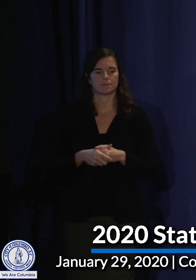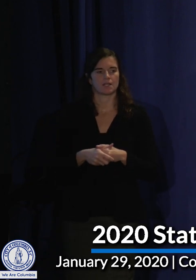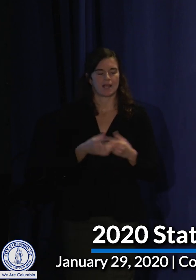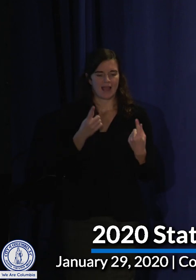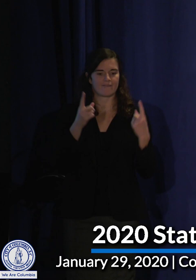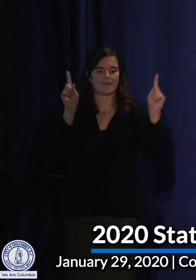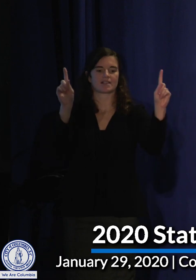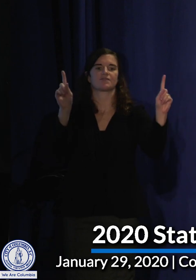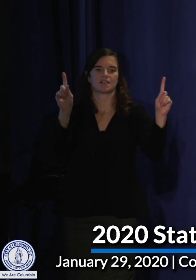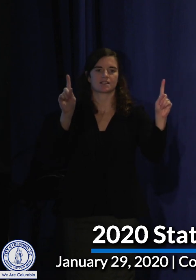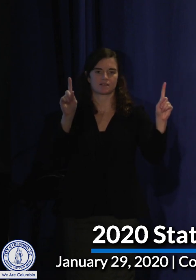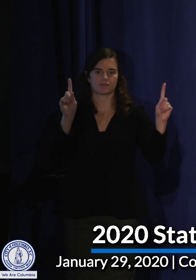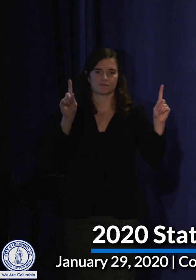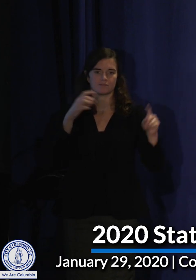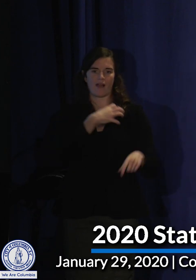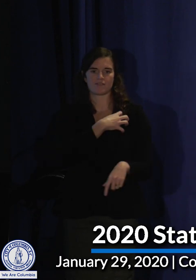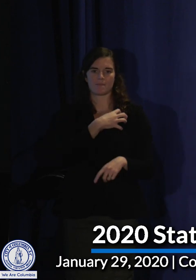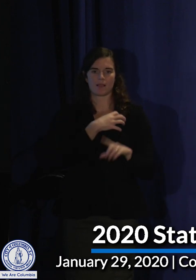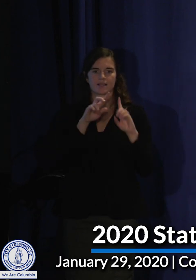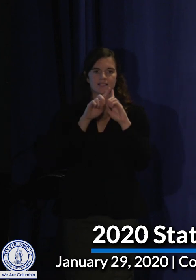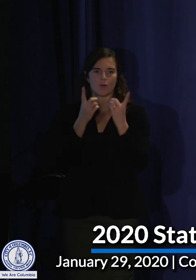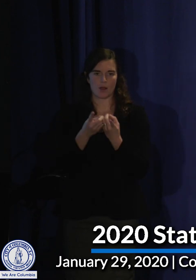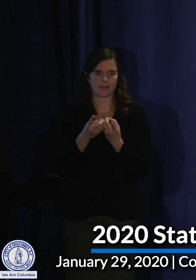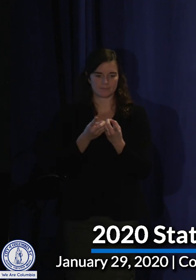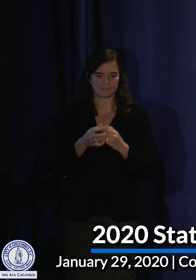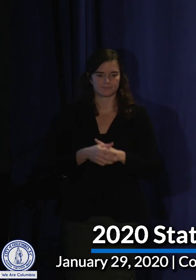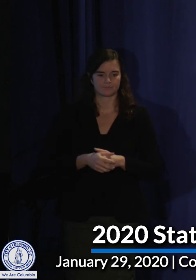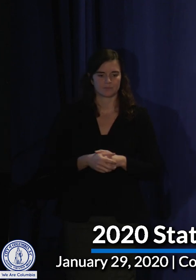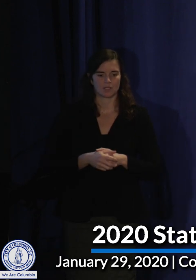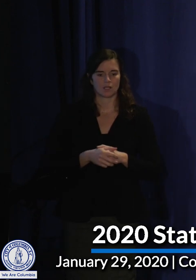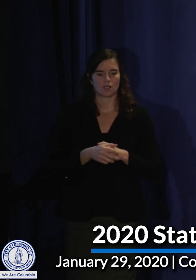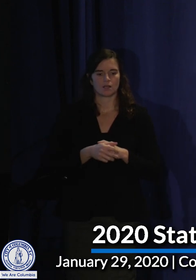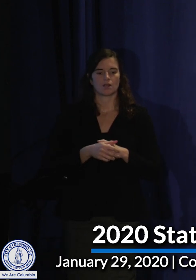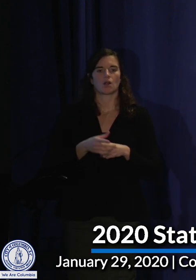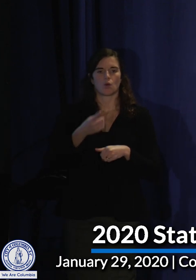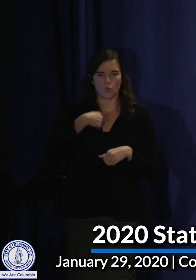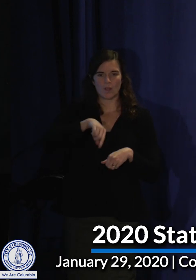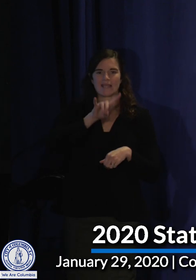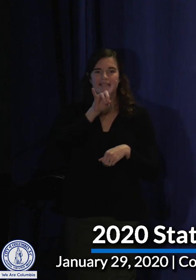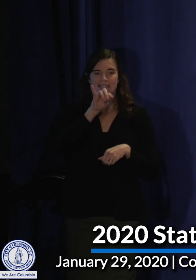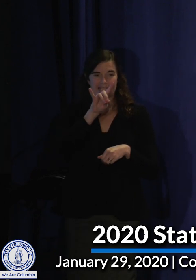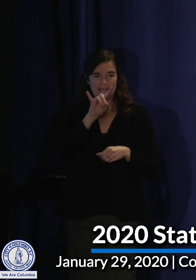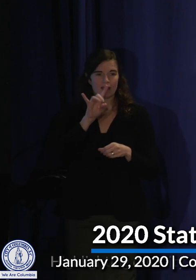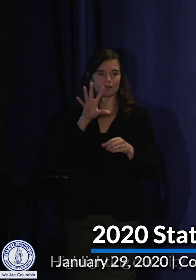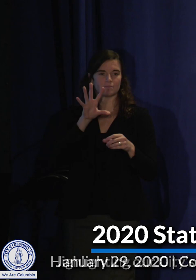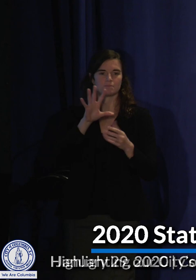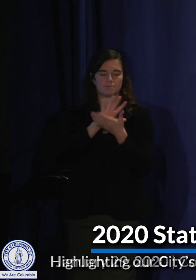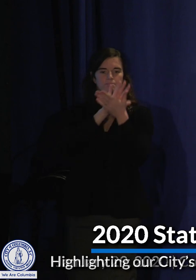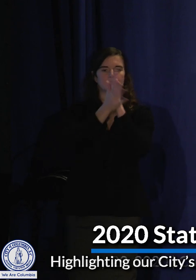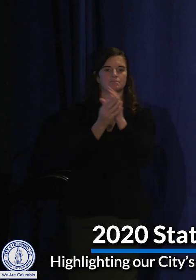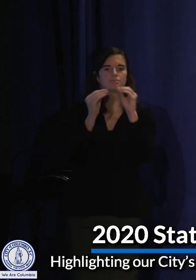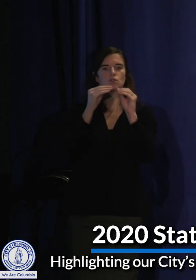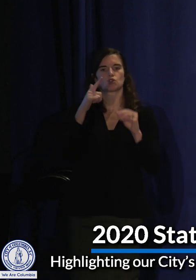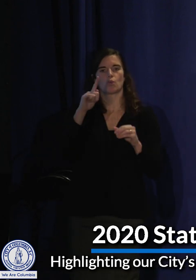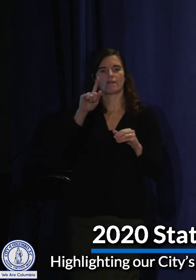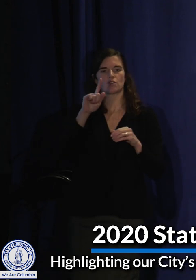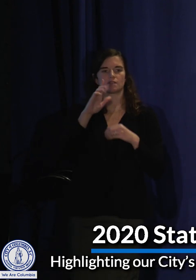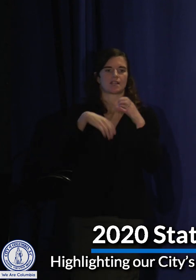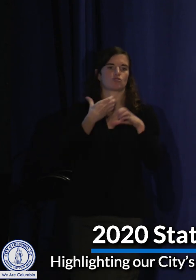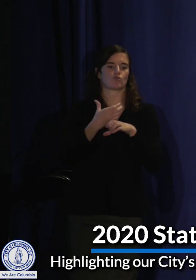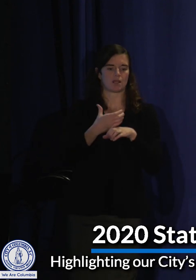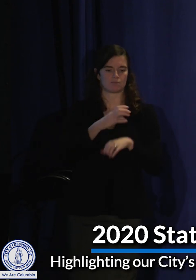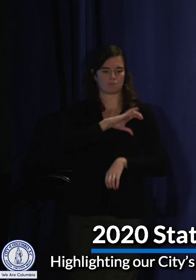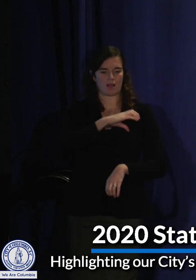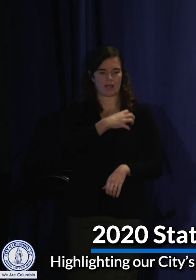and the effectiveness of our police department. We've invested, been a national leader in 21st century policing,